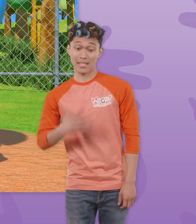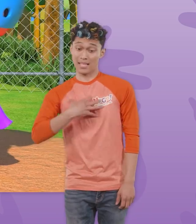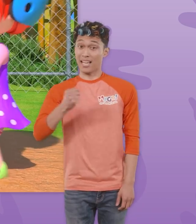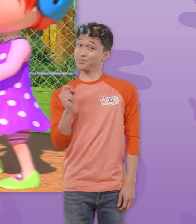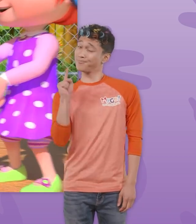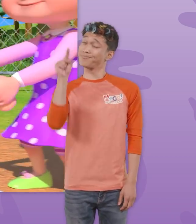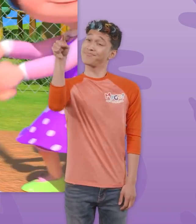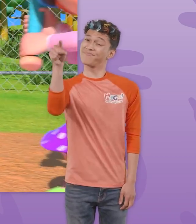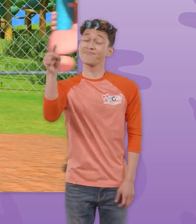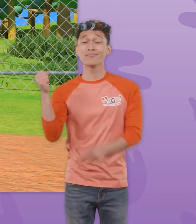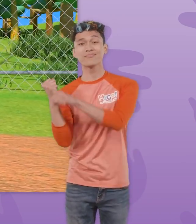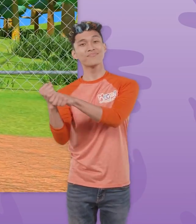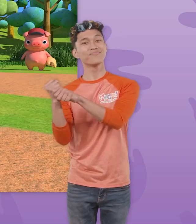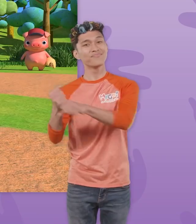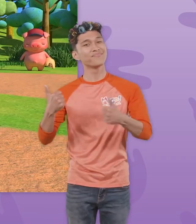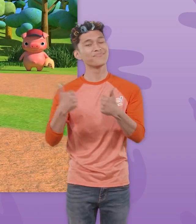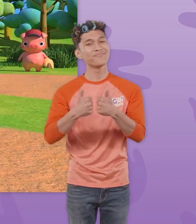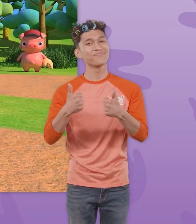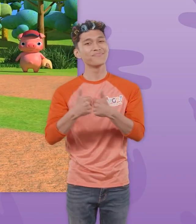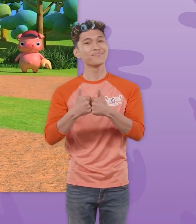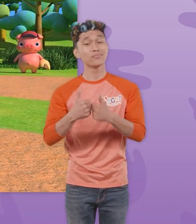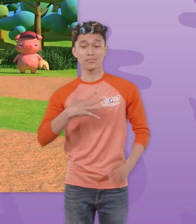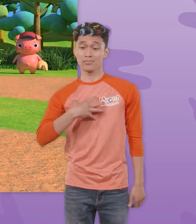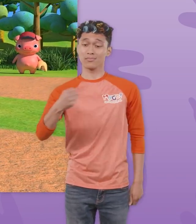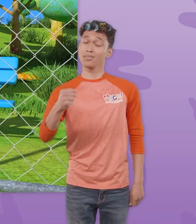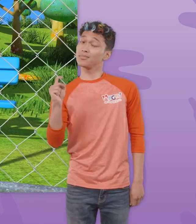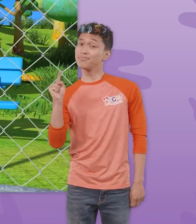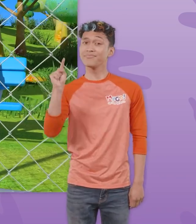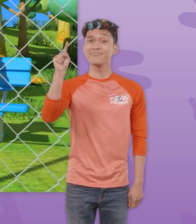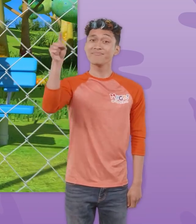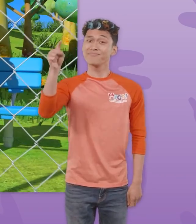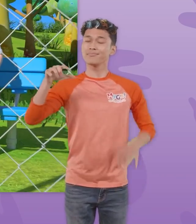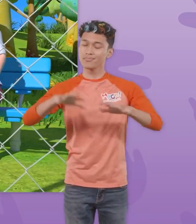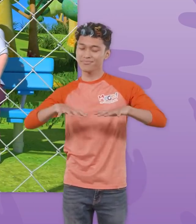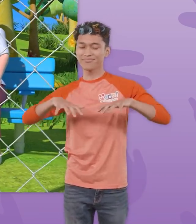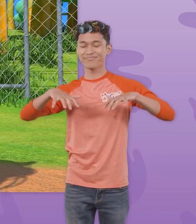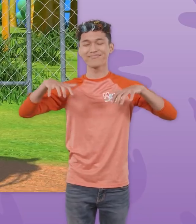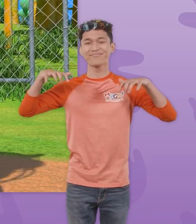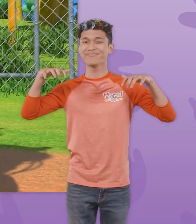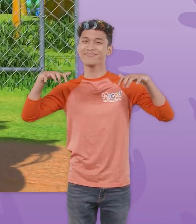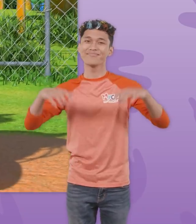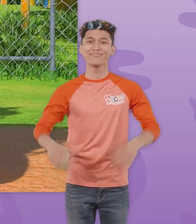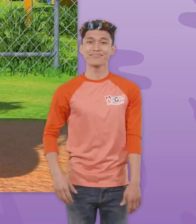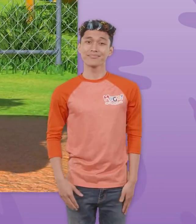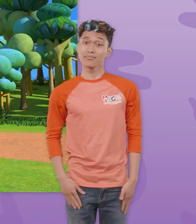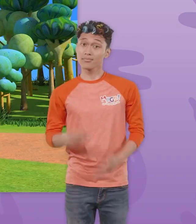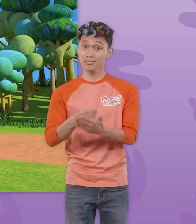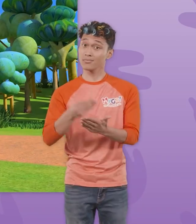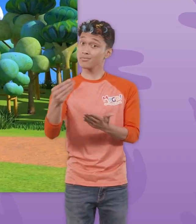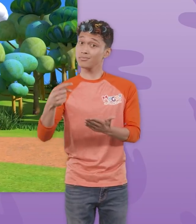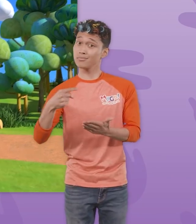Take me out to the ball game Take me out with the crowd